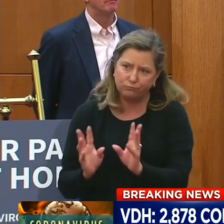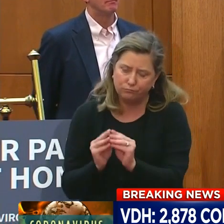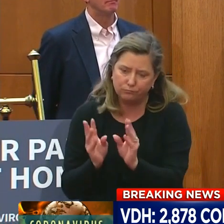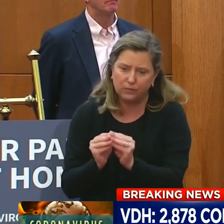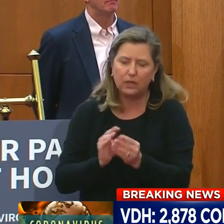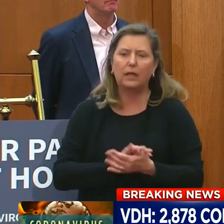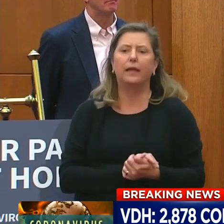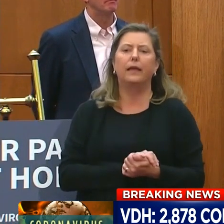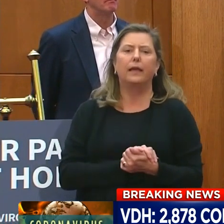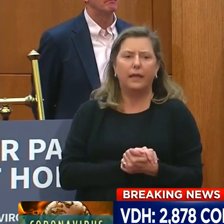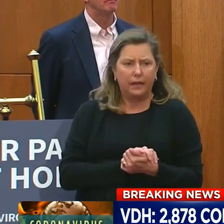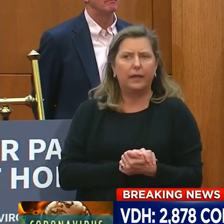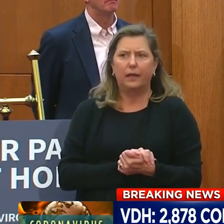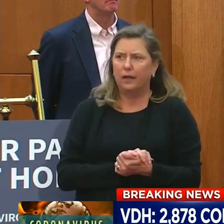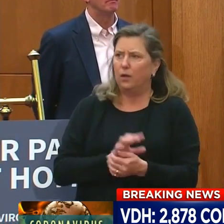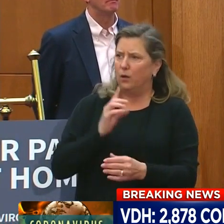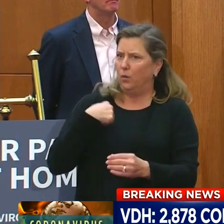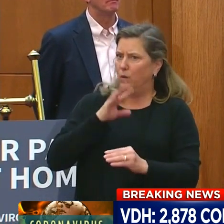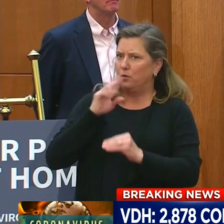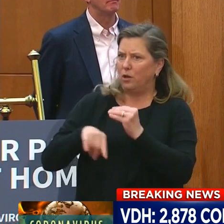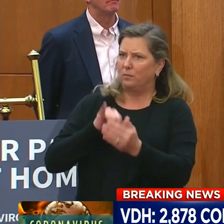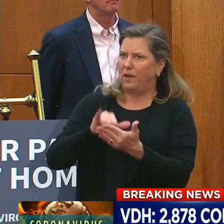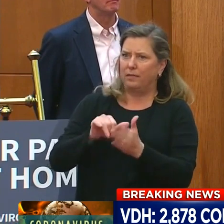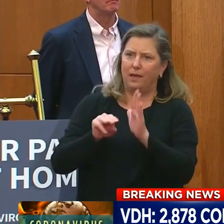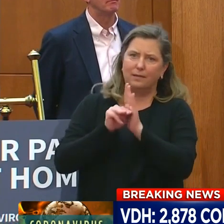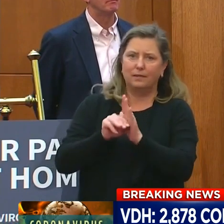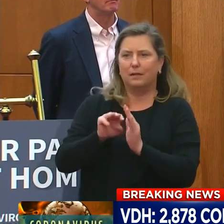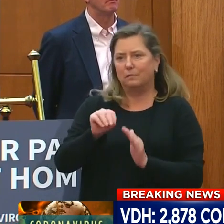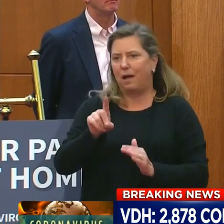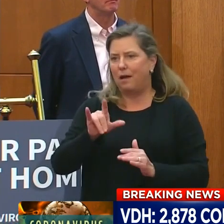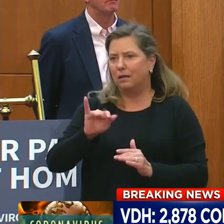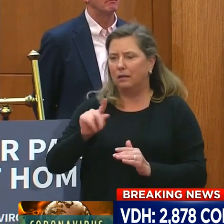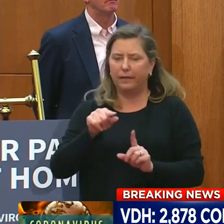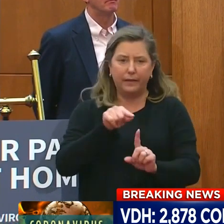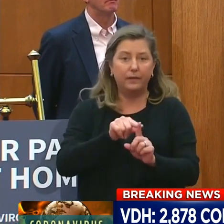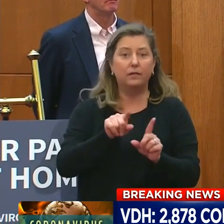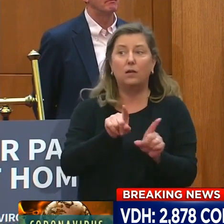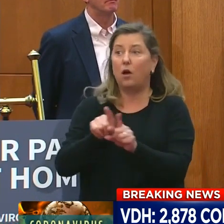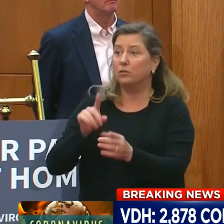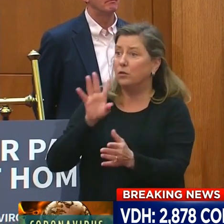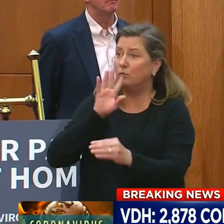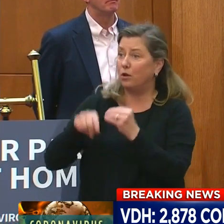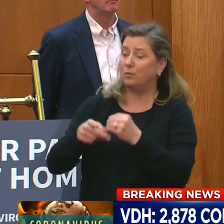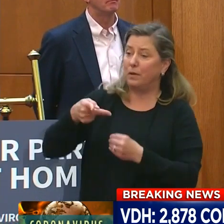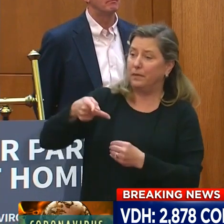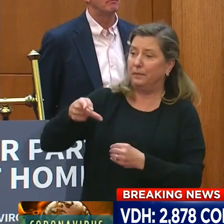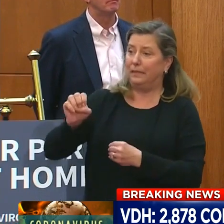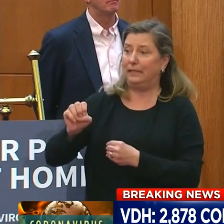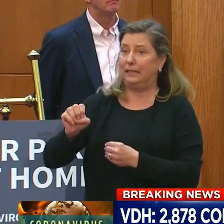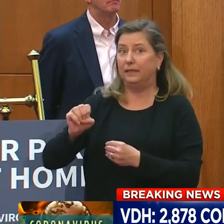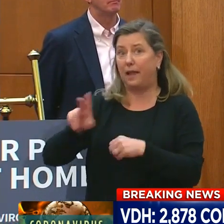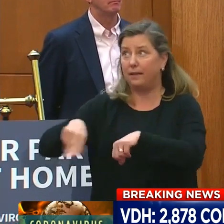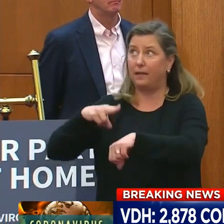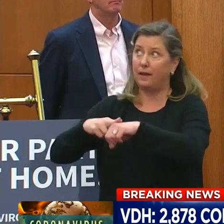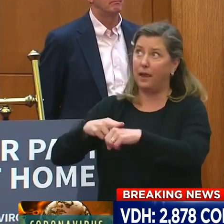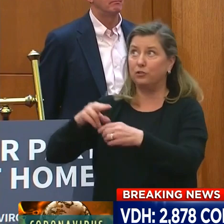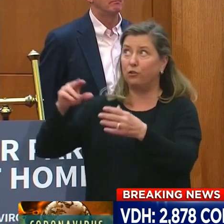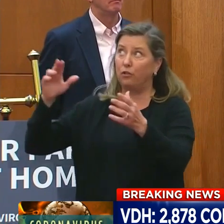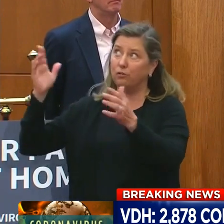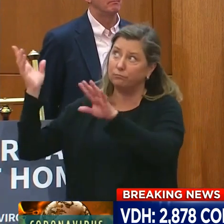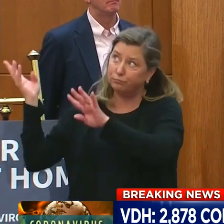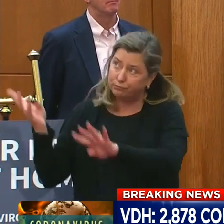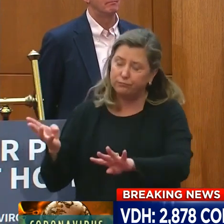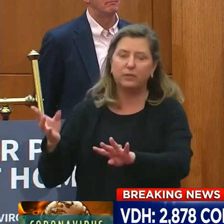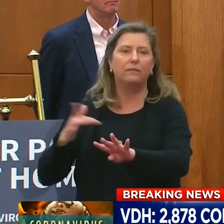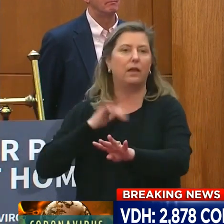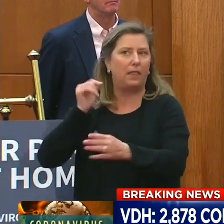we talked about that very issue of modeling. We also talked about PPE and a national supply chain that I think will be